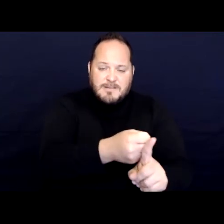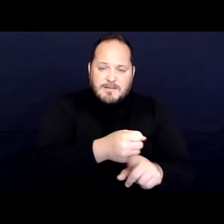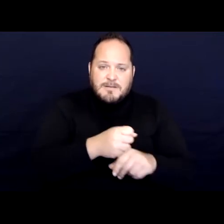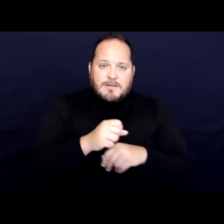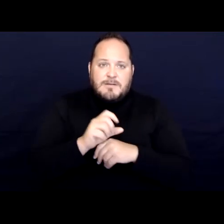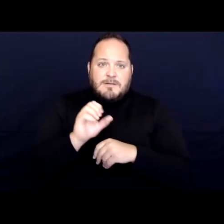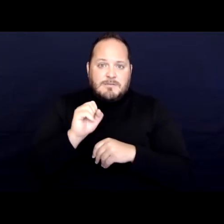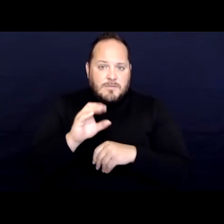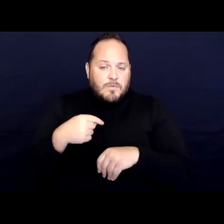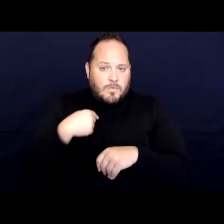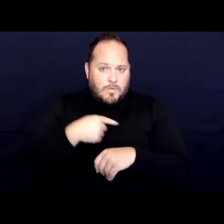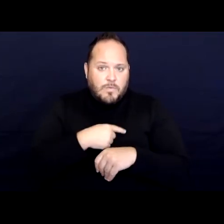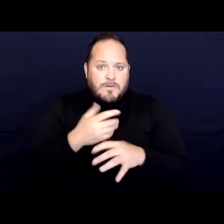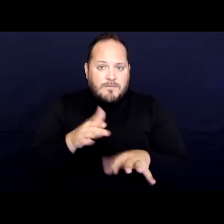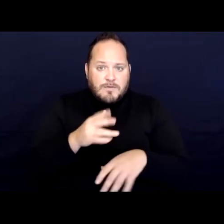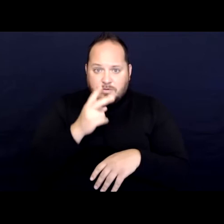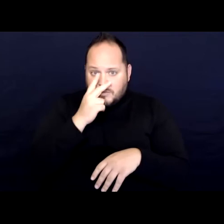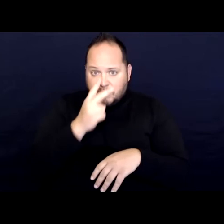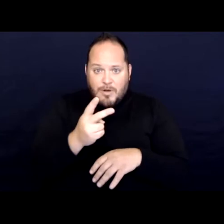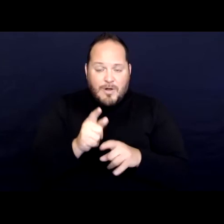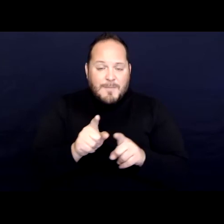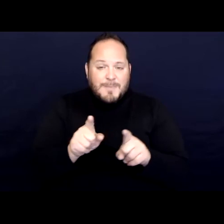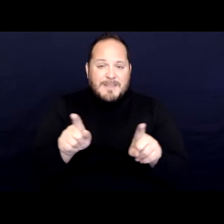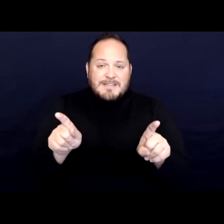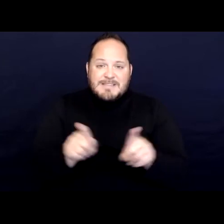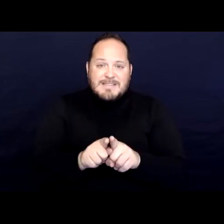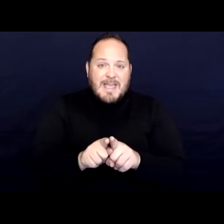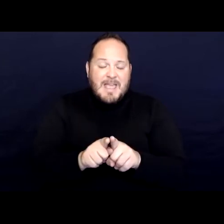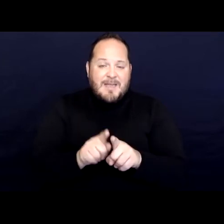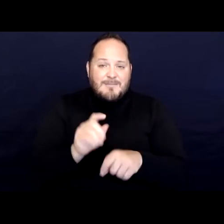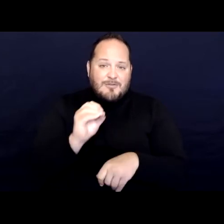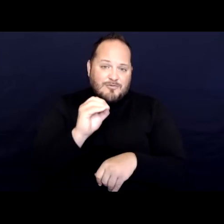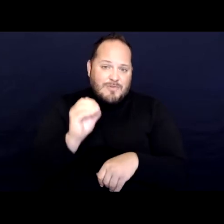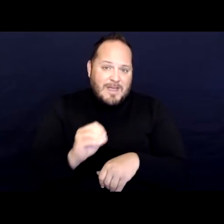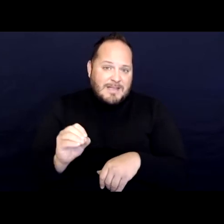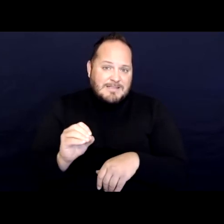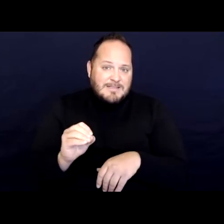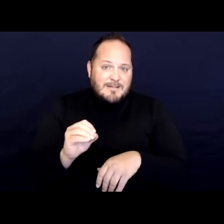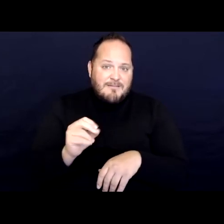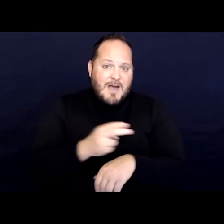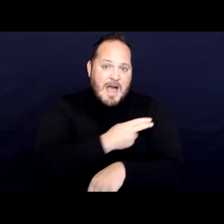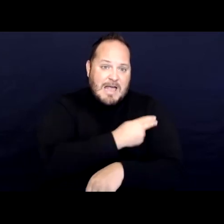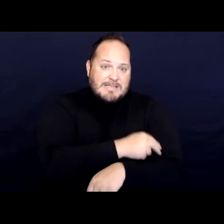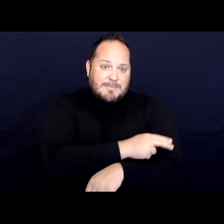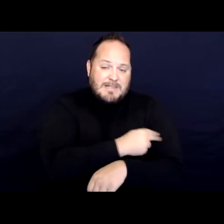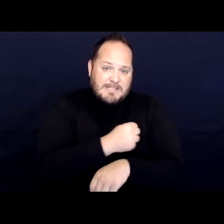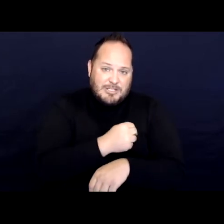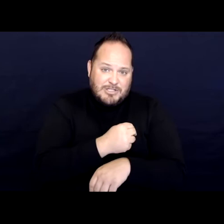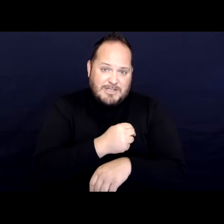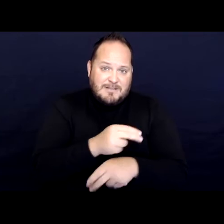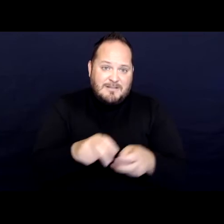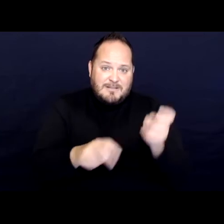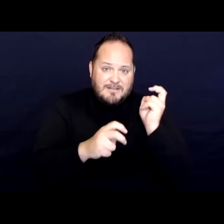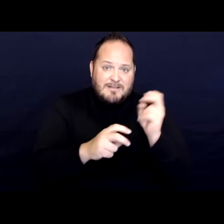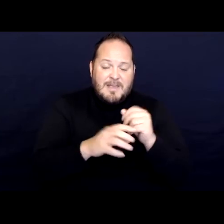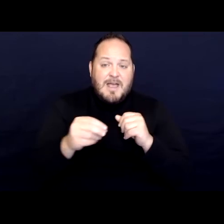we saw the same rates of hospitalization and very